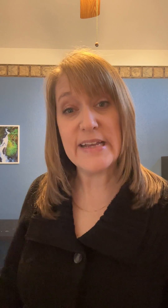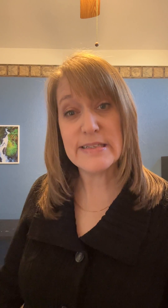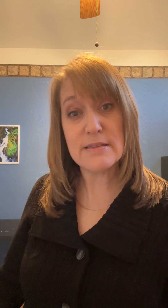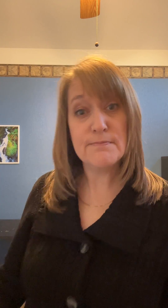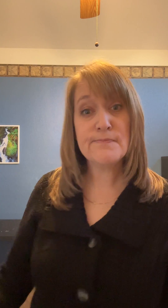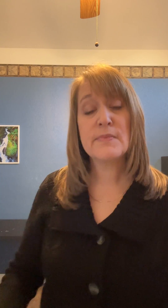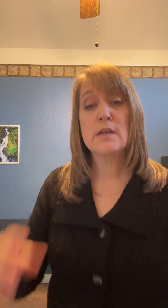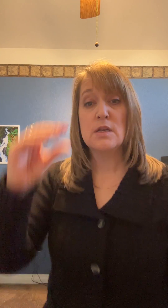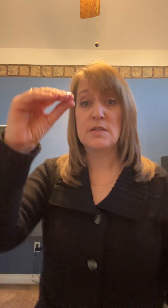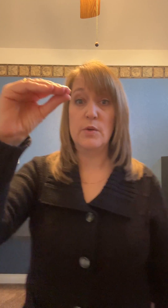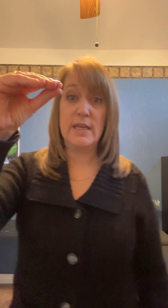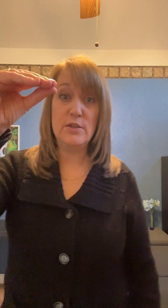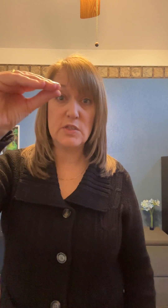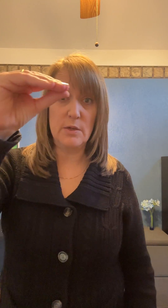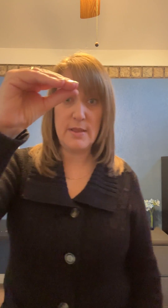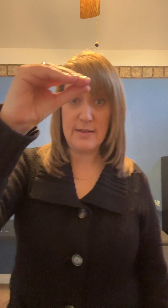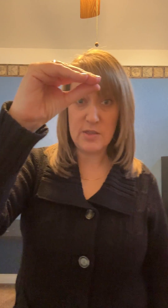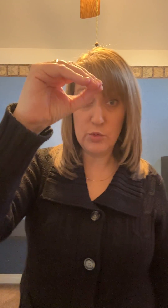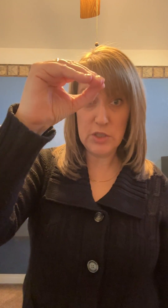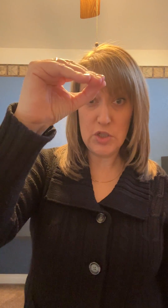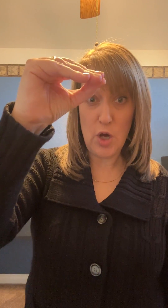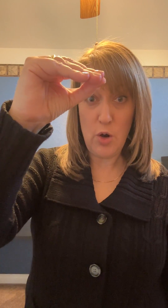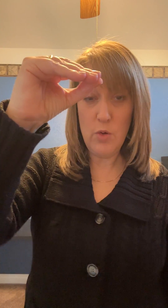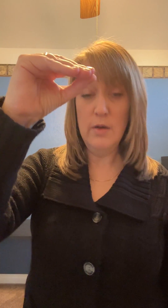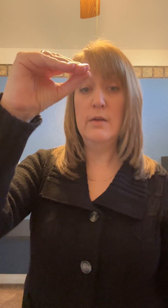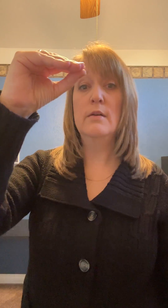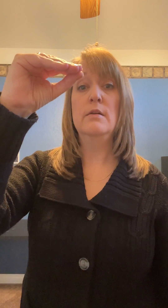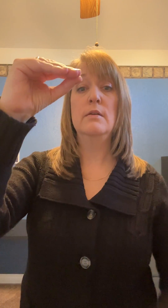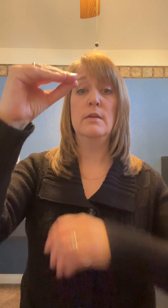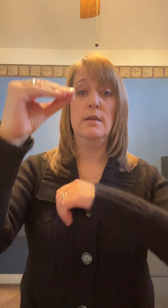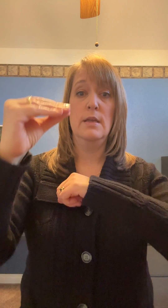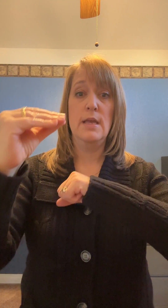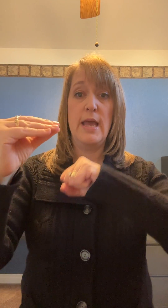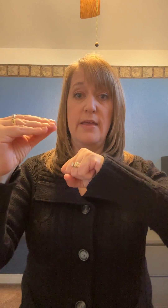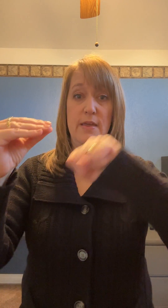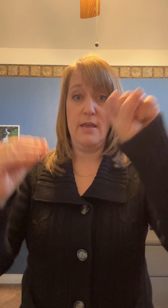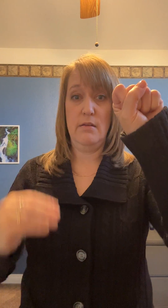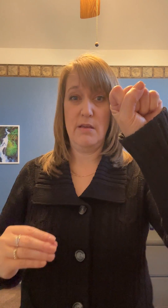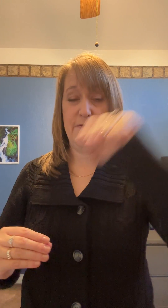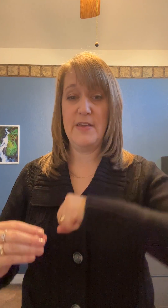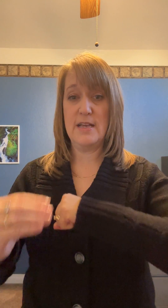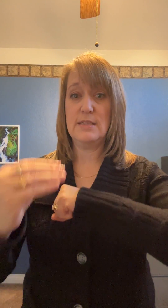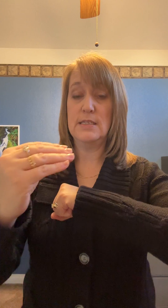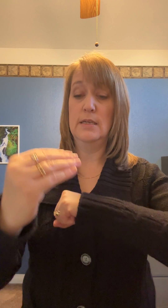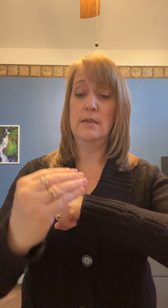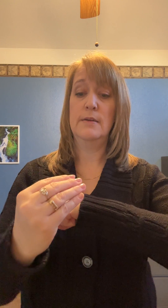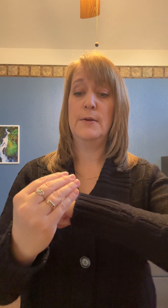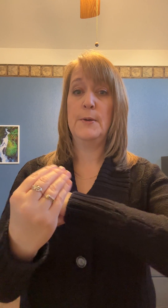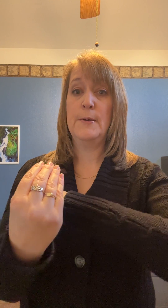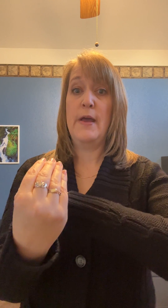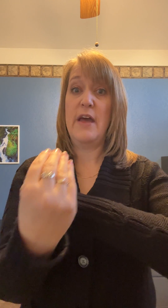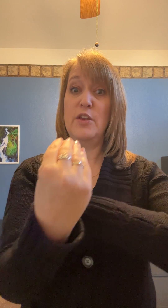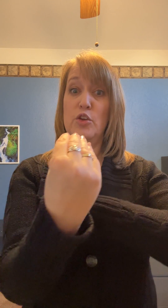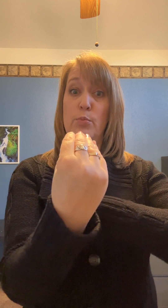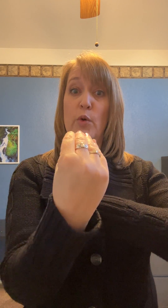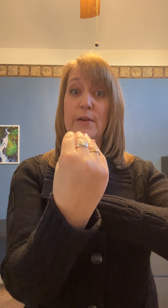advice. So again, you start with that squished O, and then a fist, and then you're going to point your